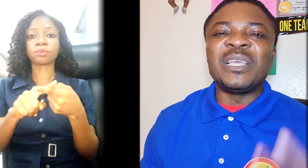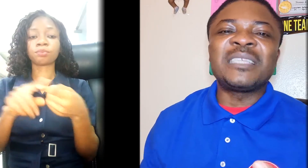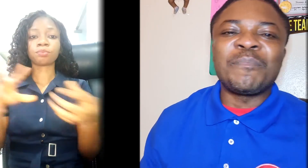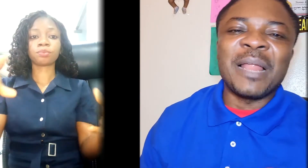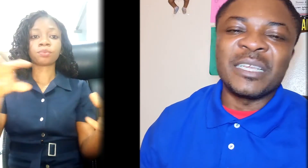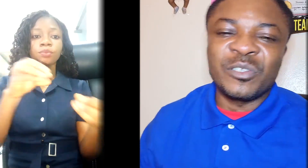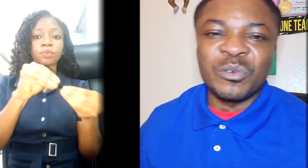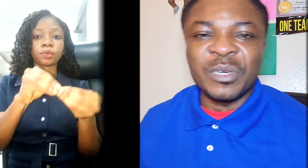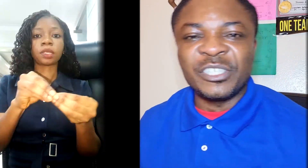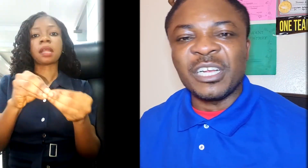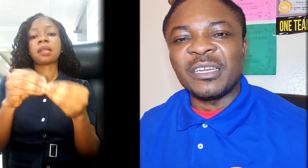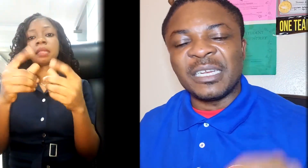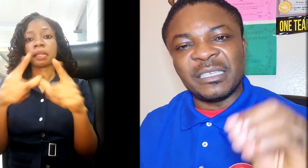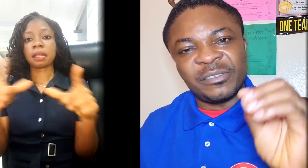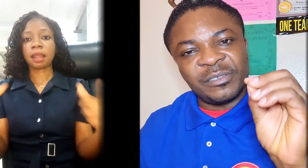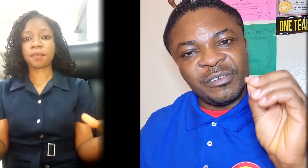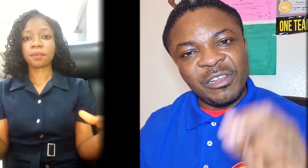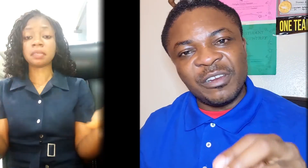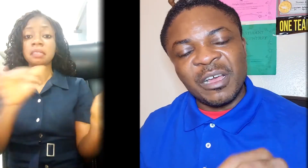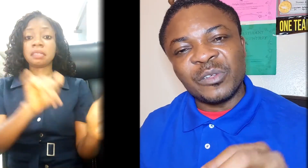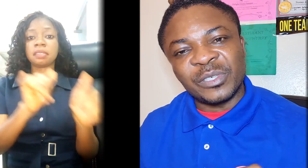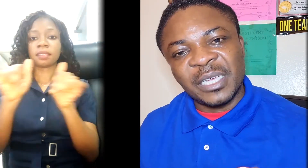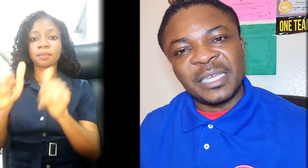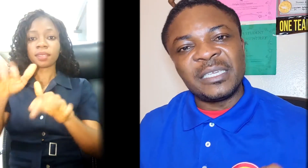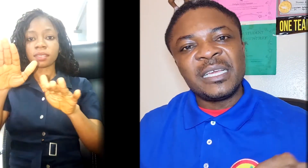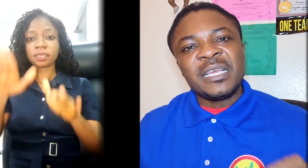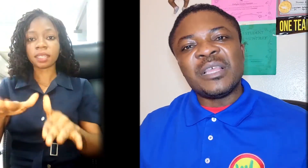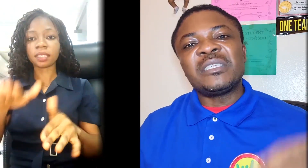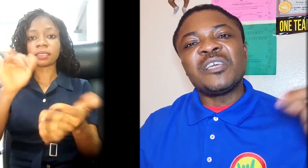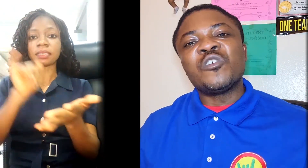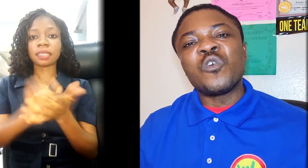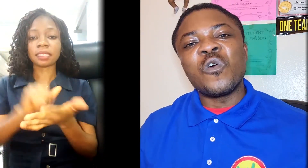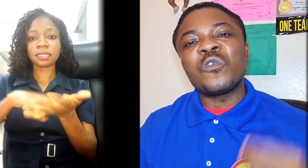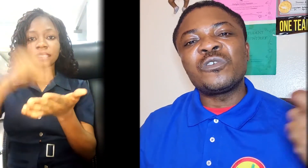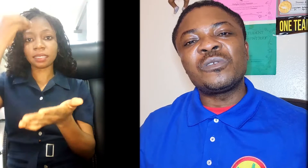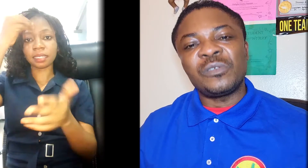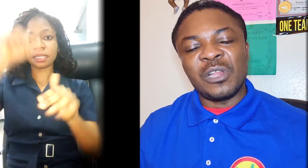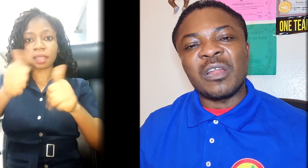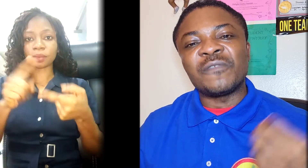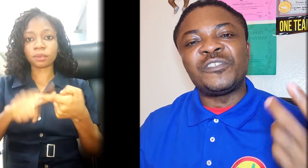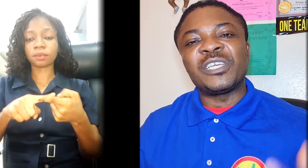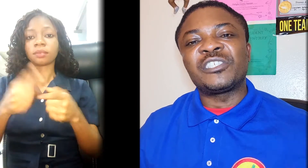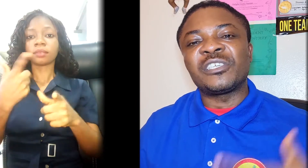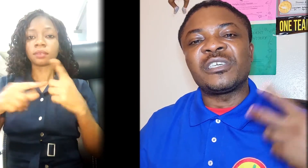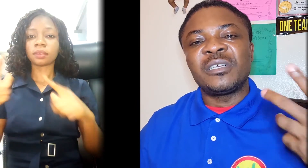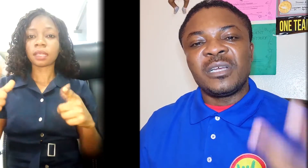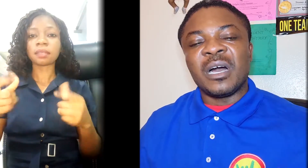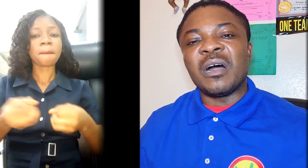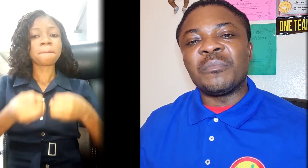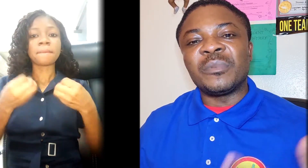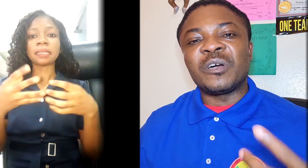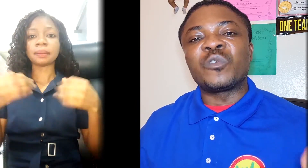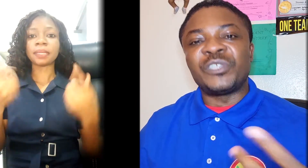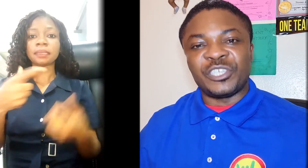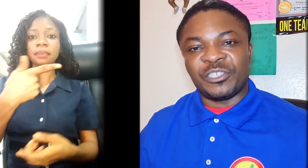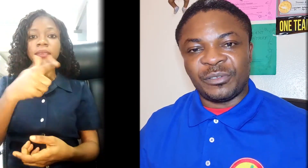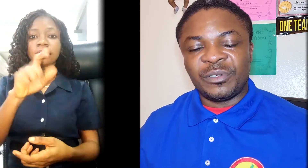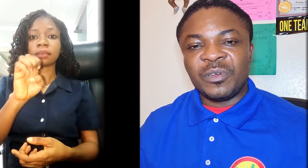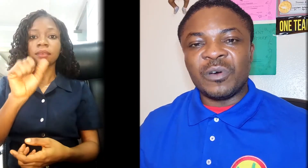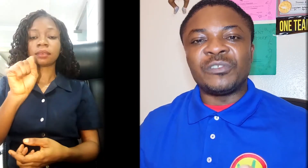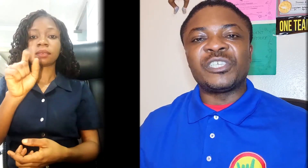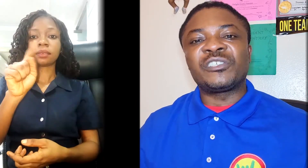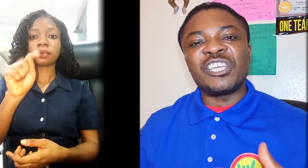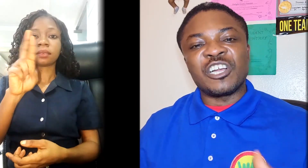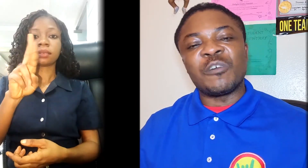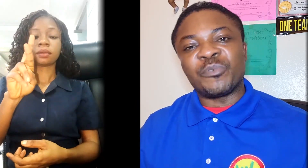So this applies to a child that is learning how to sign. There's a whole lot of gesture